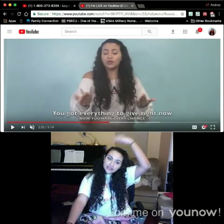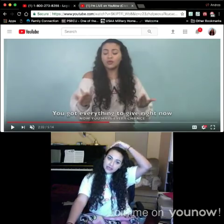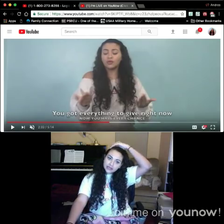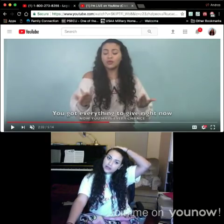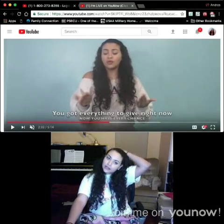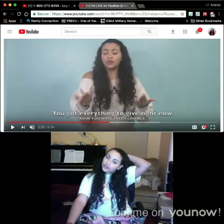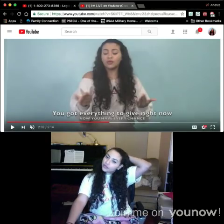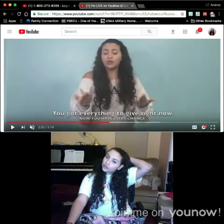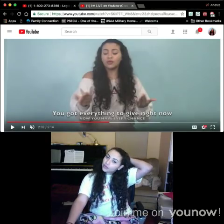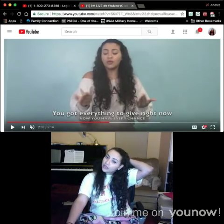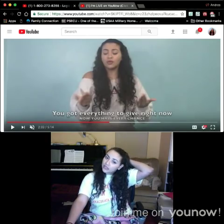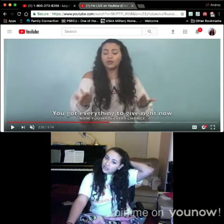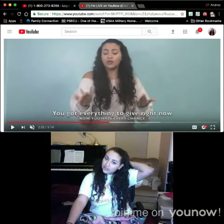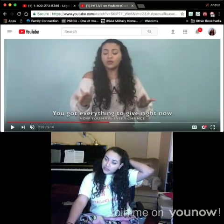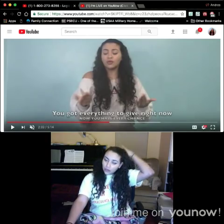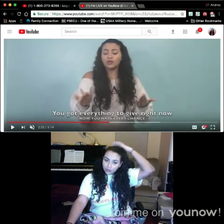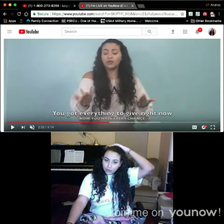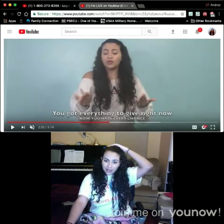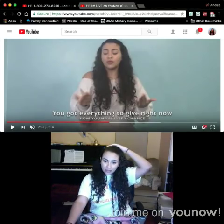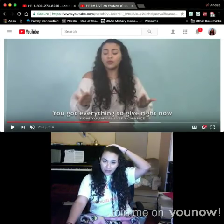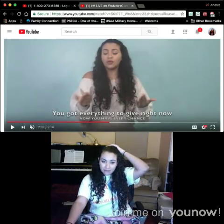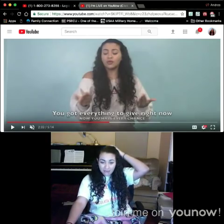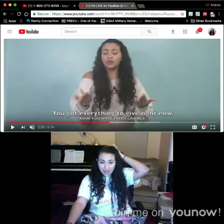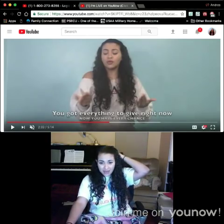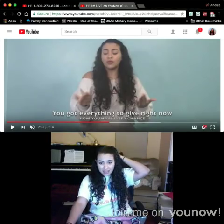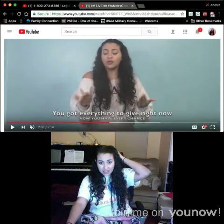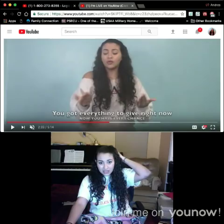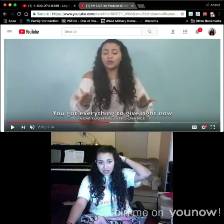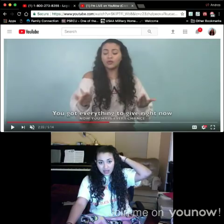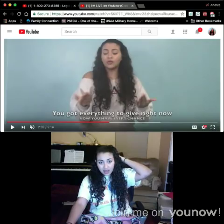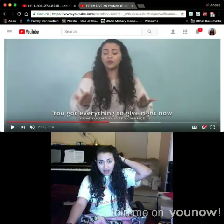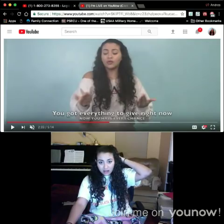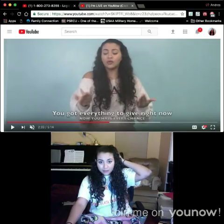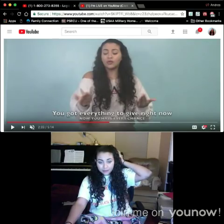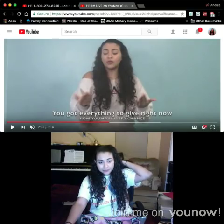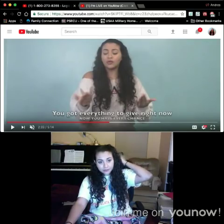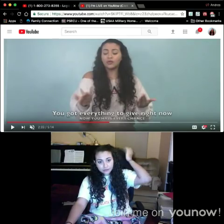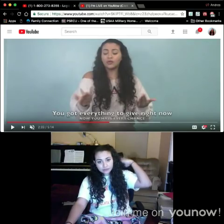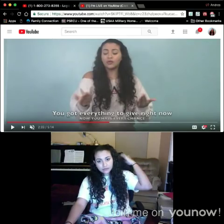I decided to just go with what I thought it meant.